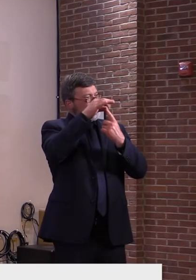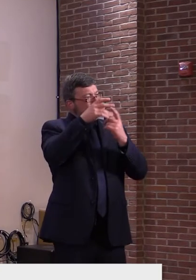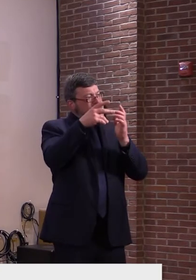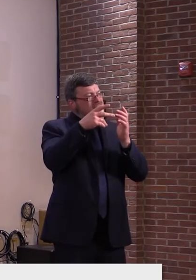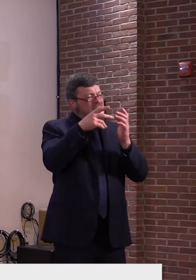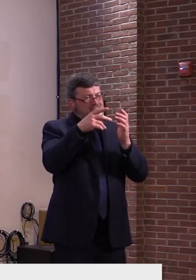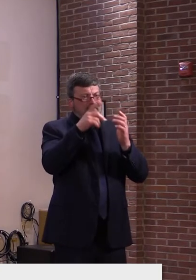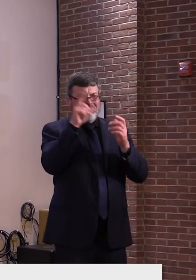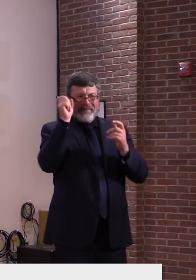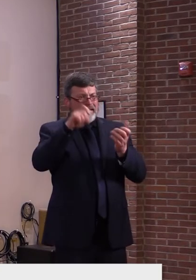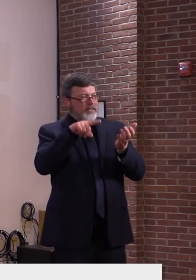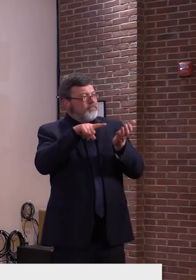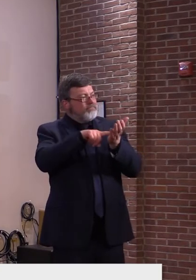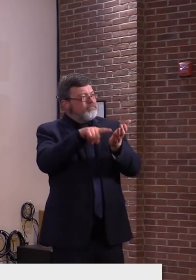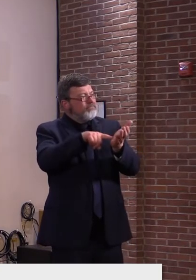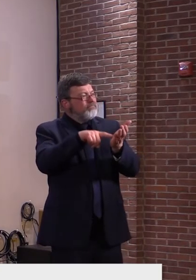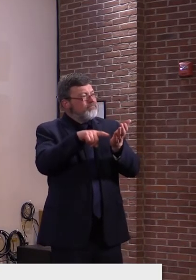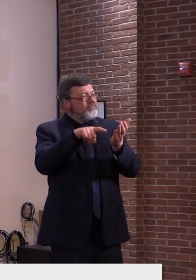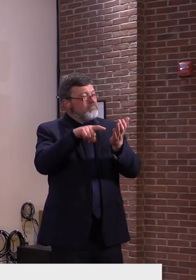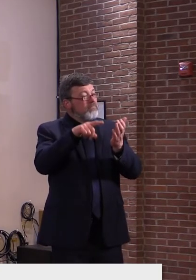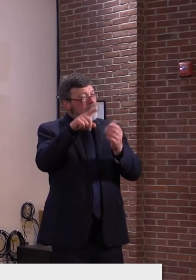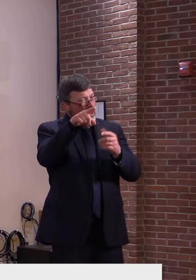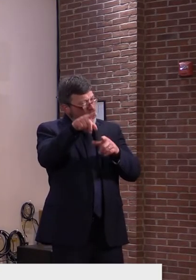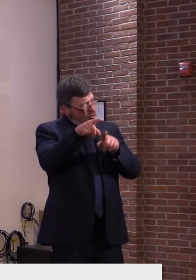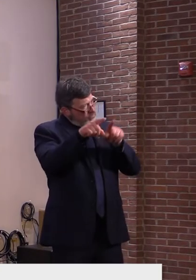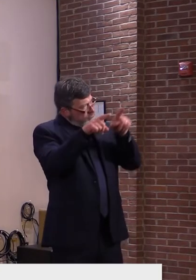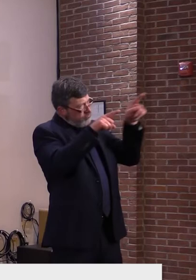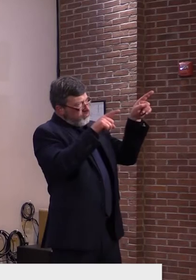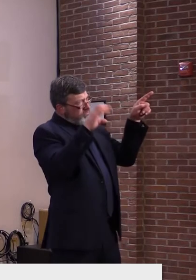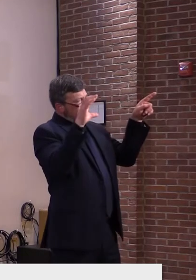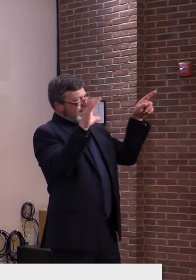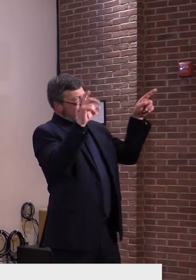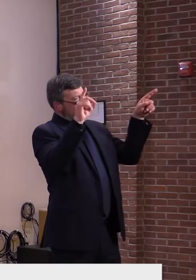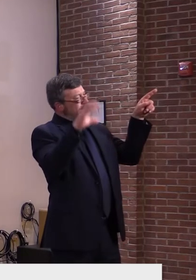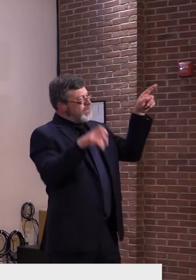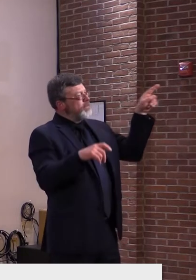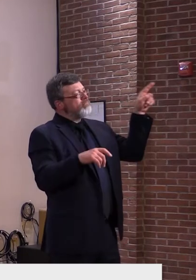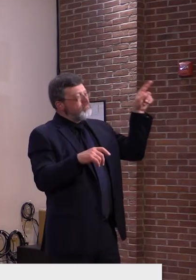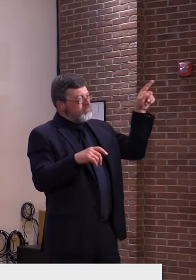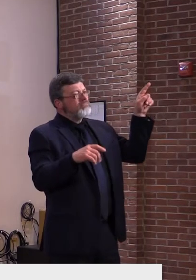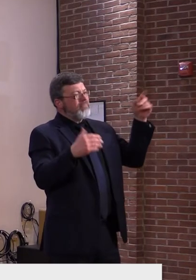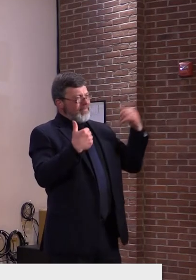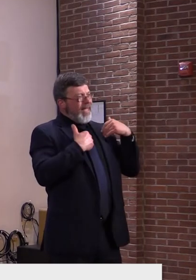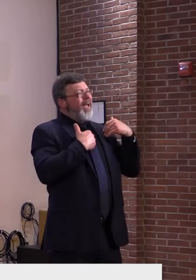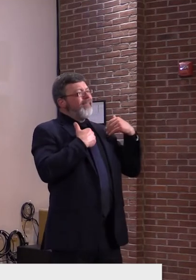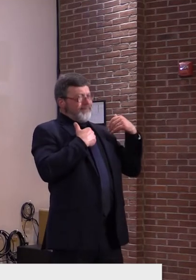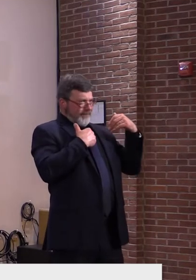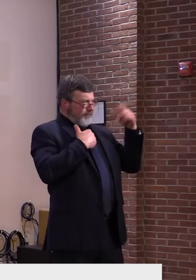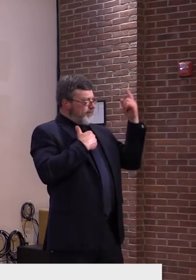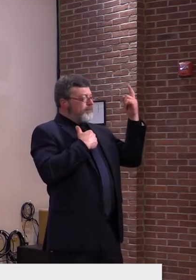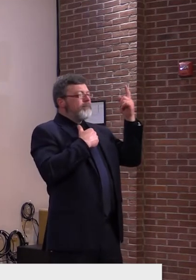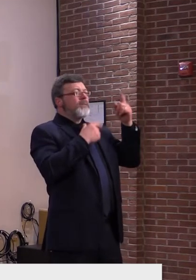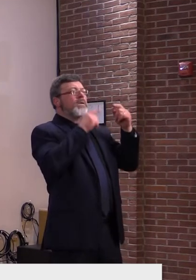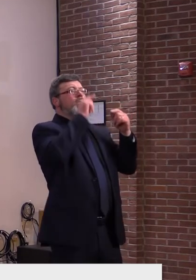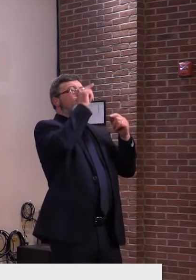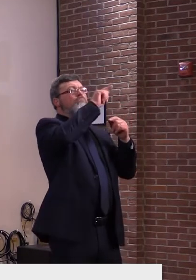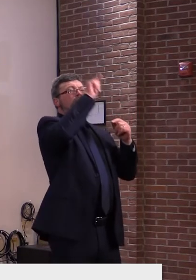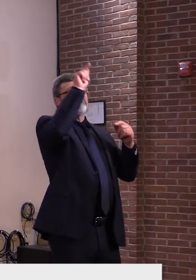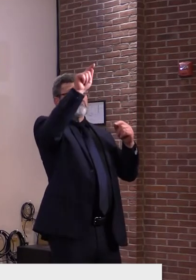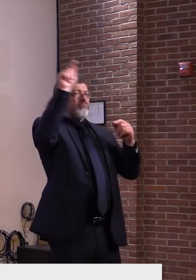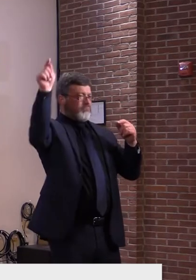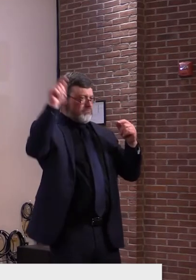CDC, because there may be others like him who have had similar symptoms. You didn't give us details, which is